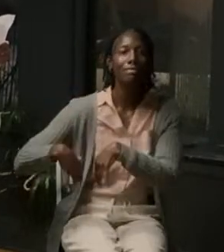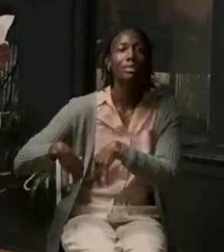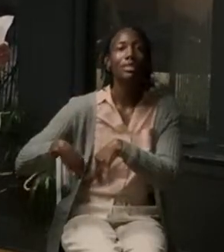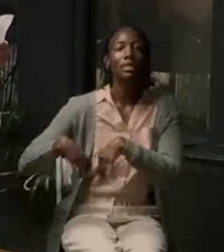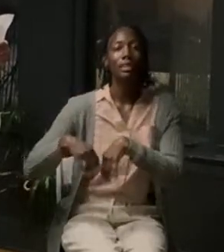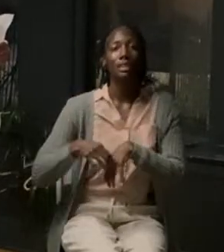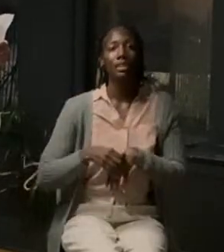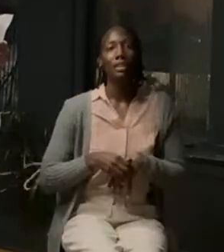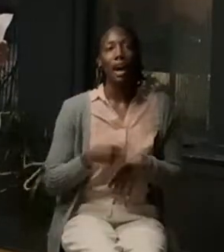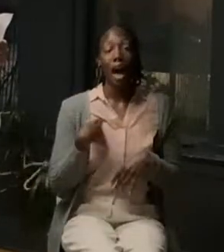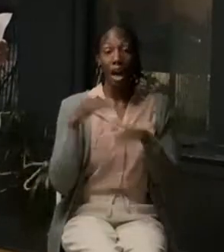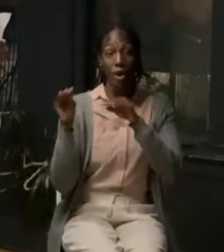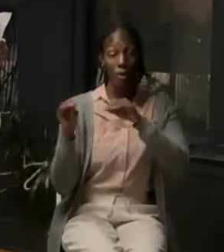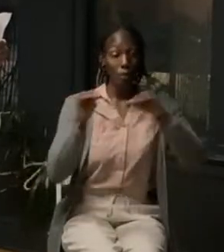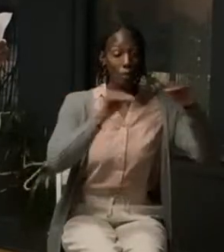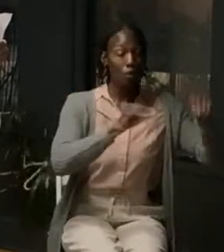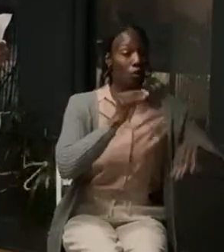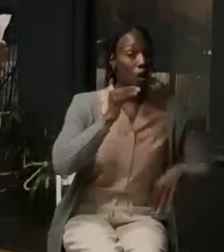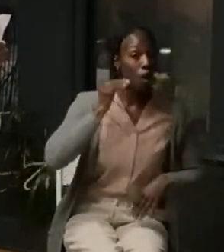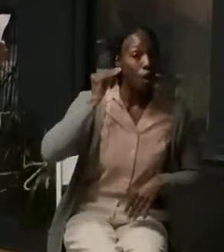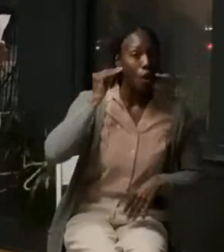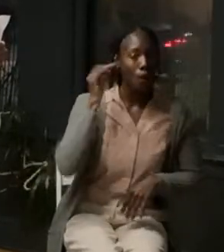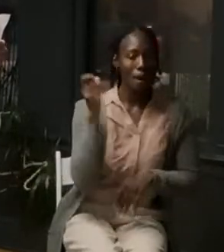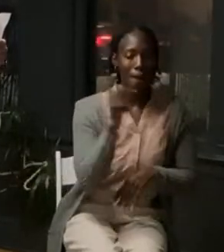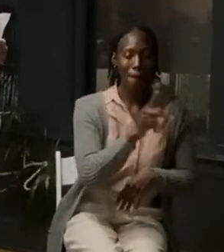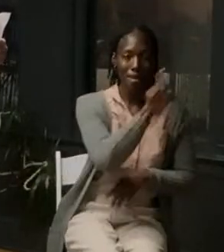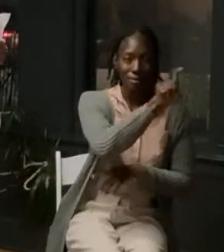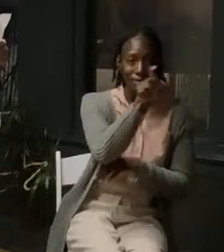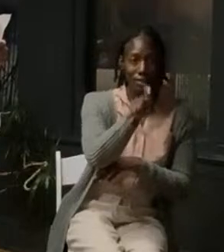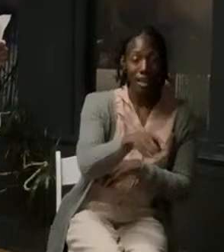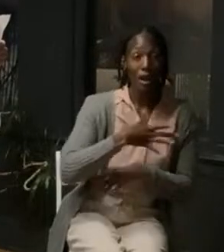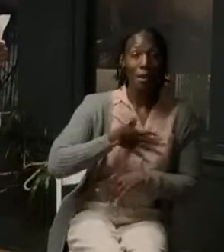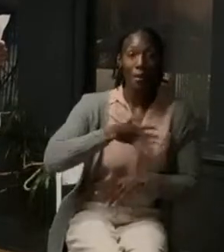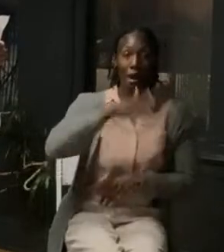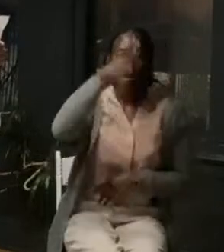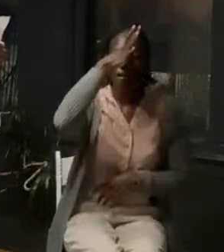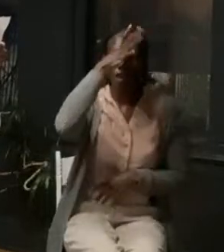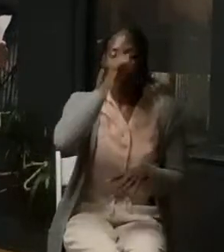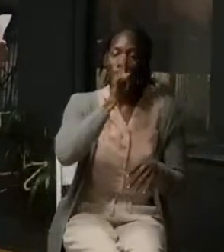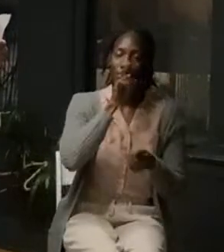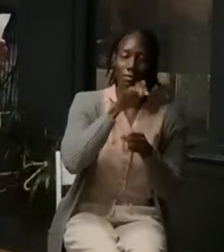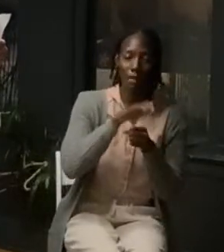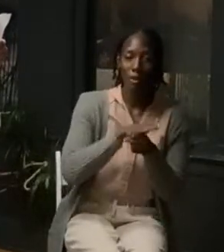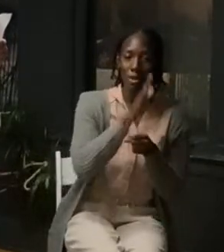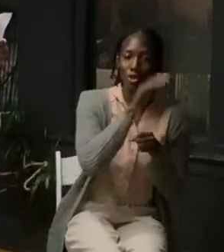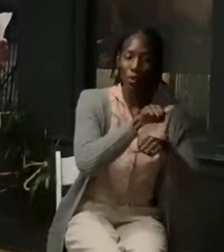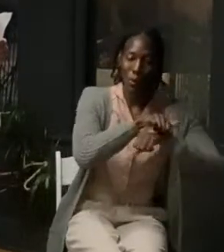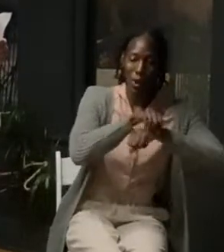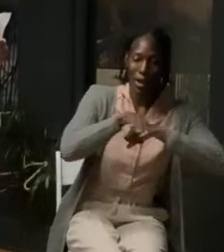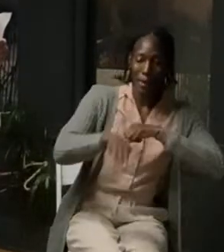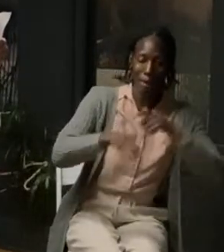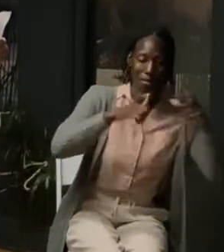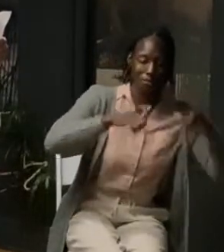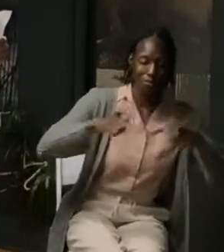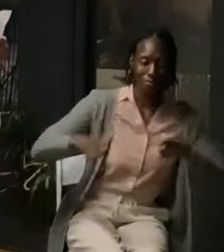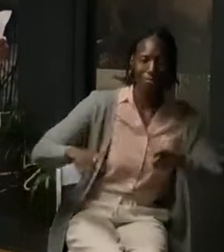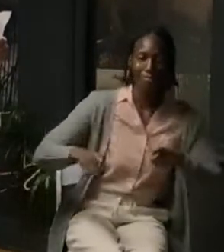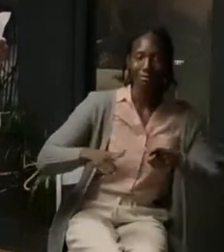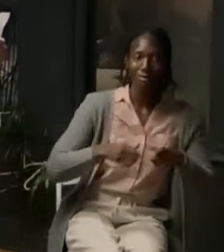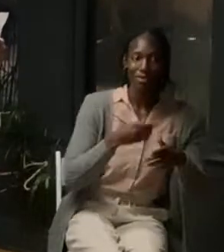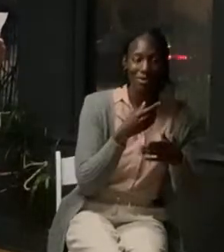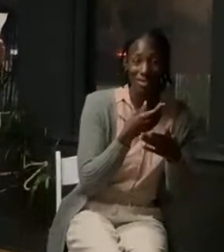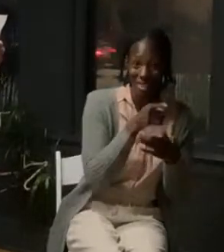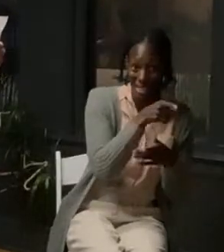covers. I moved home, back in Texas. My father promised he'd mail the records down, the ones he gave me, but it was